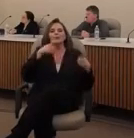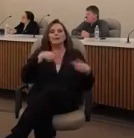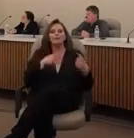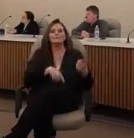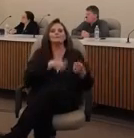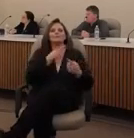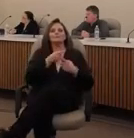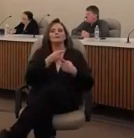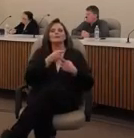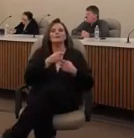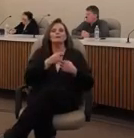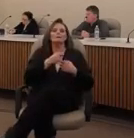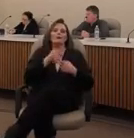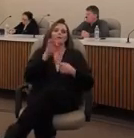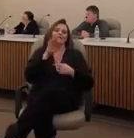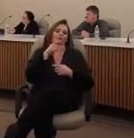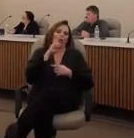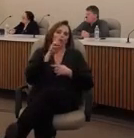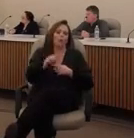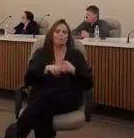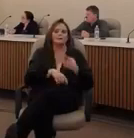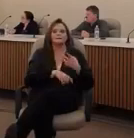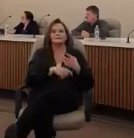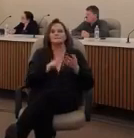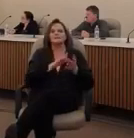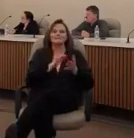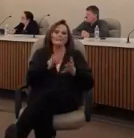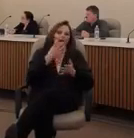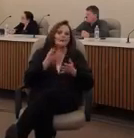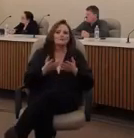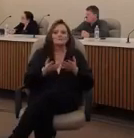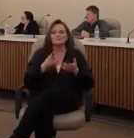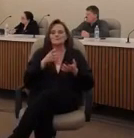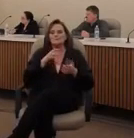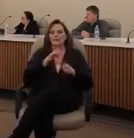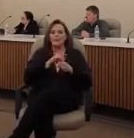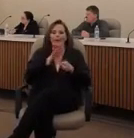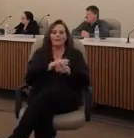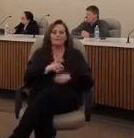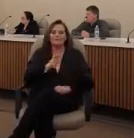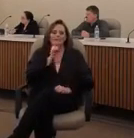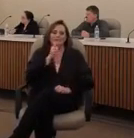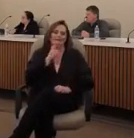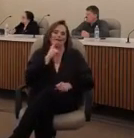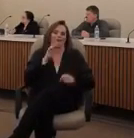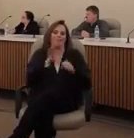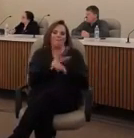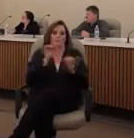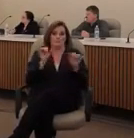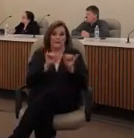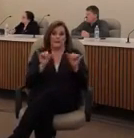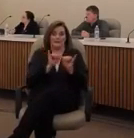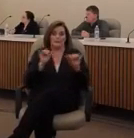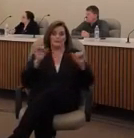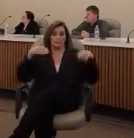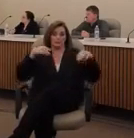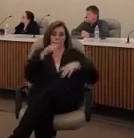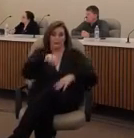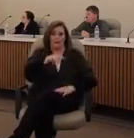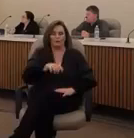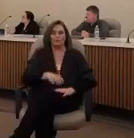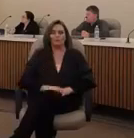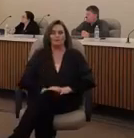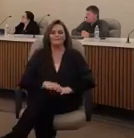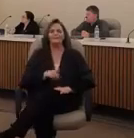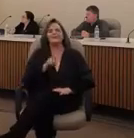fluids, those types of things, as well as some snacks, pop. He has not had a full-size retail store there. However, I think everybody knows, and